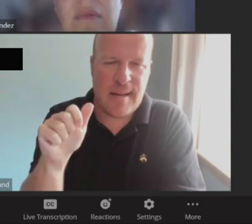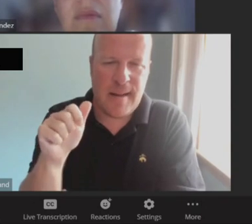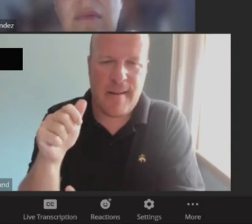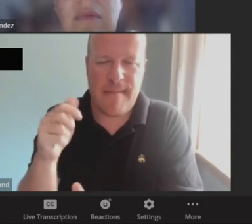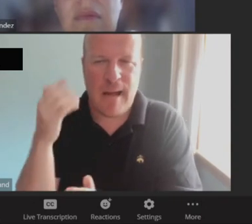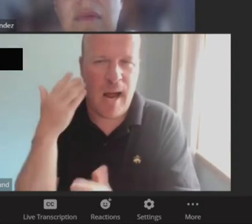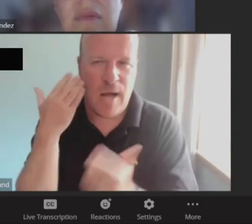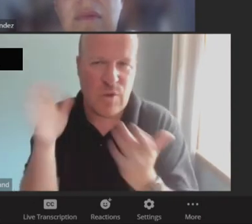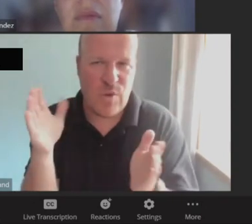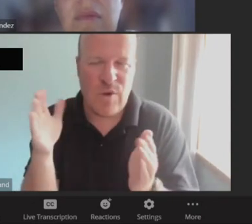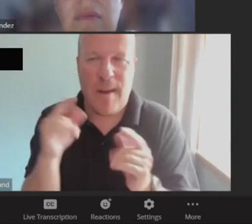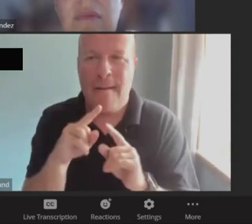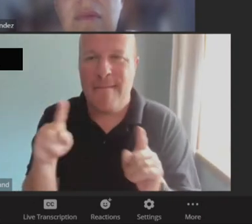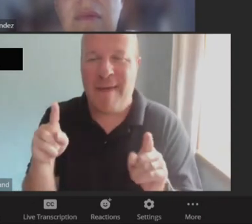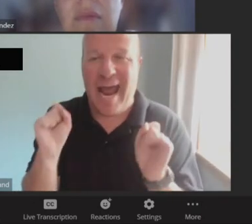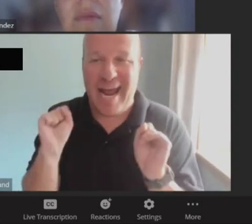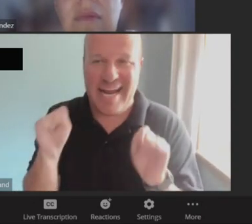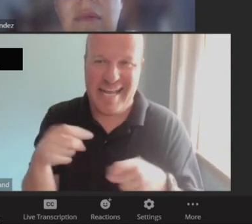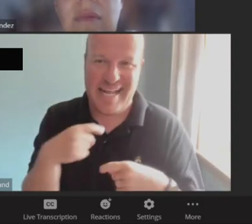I don't have the exact data,